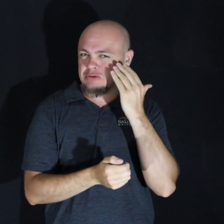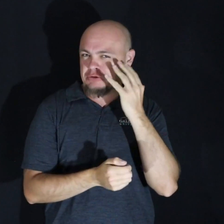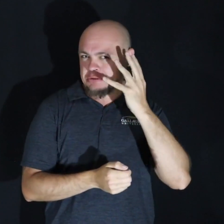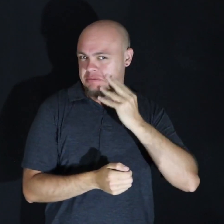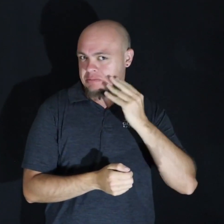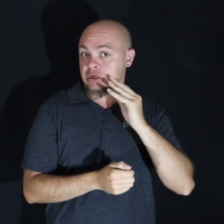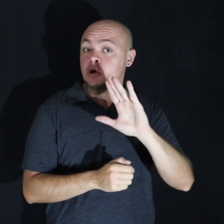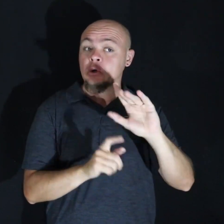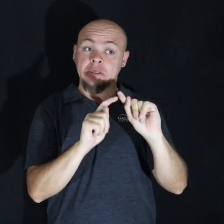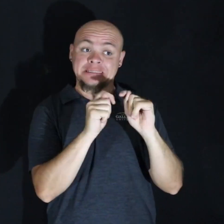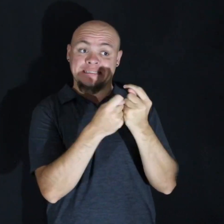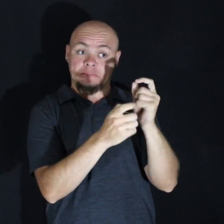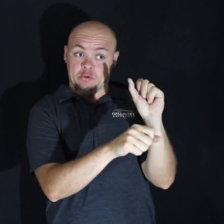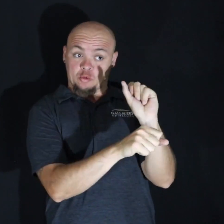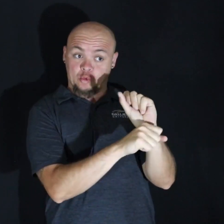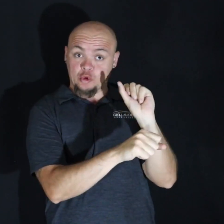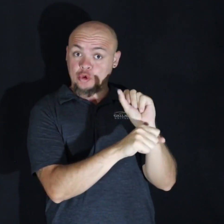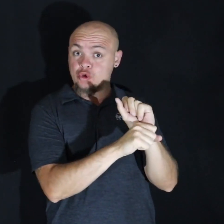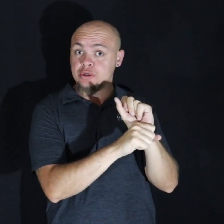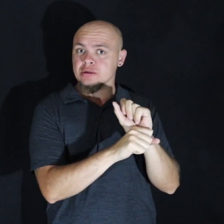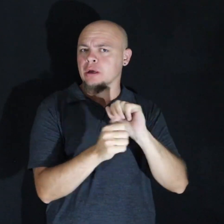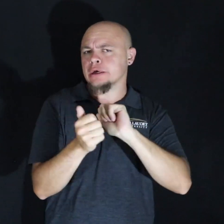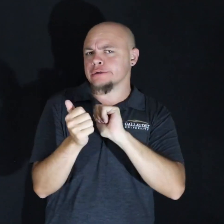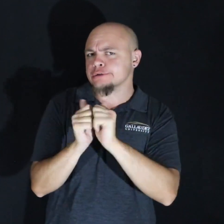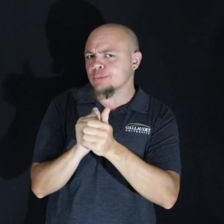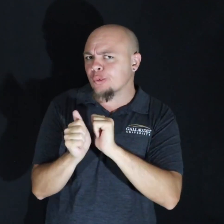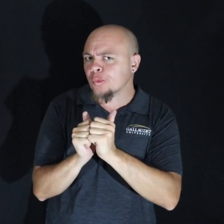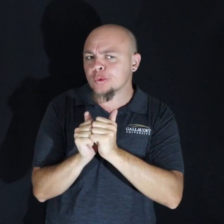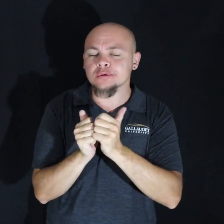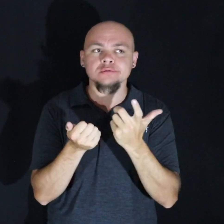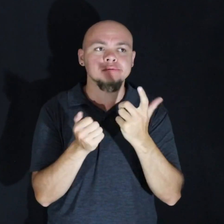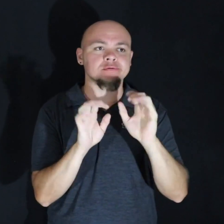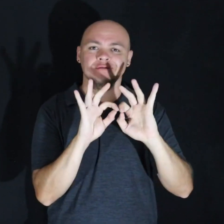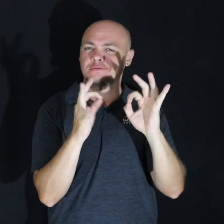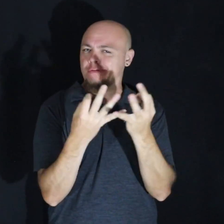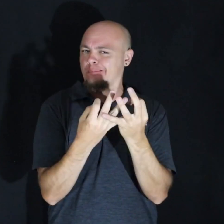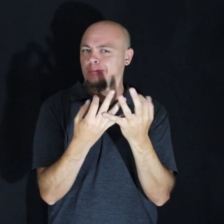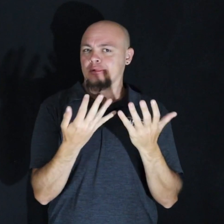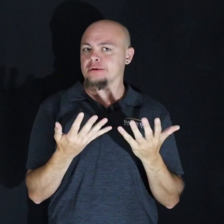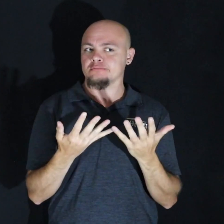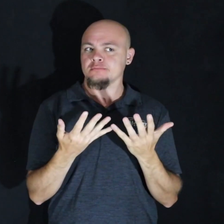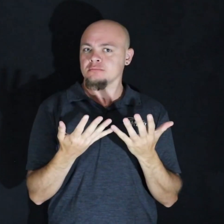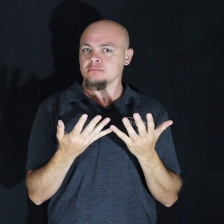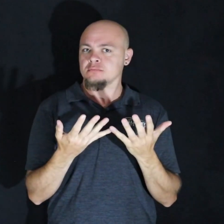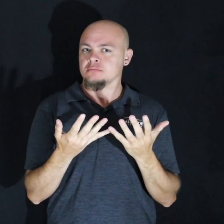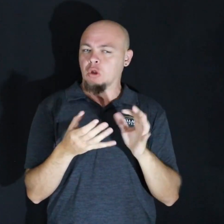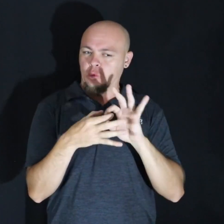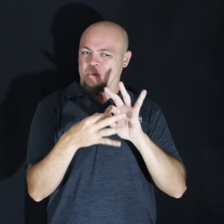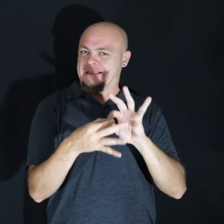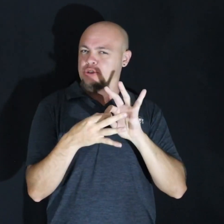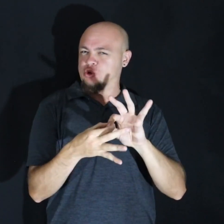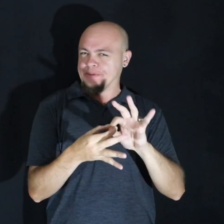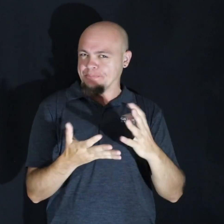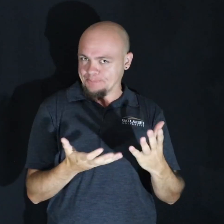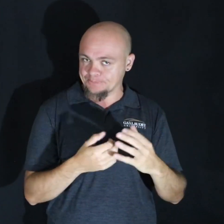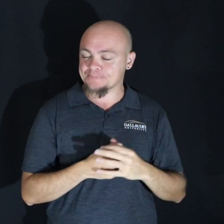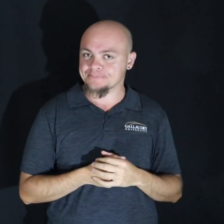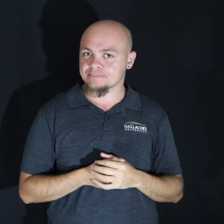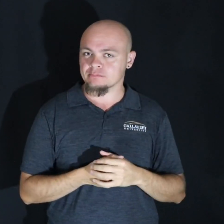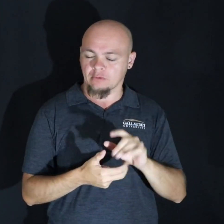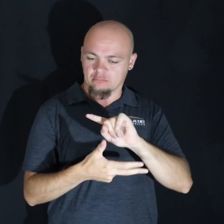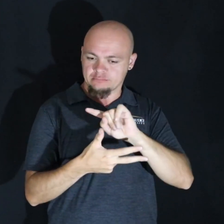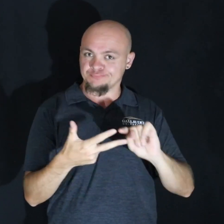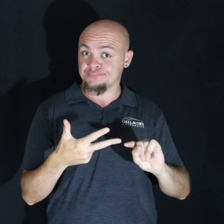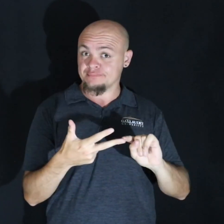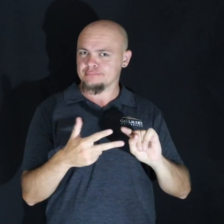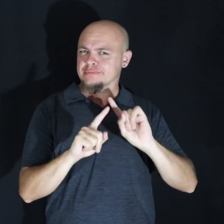that's your team at work, being a part of a sports team, being in a family, or even being in a relationship. These are